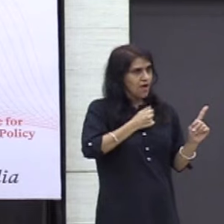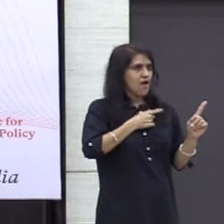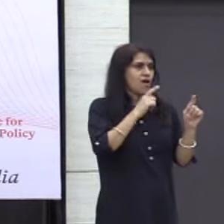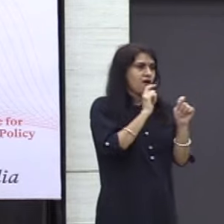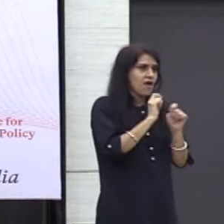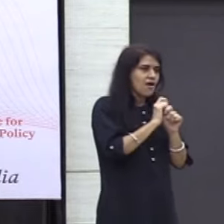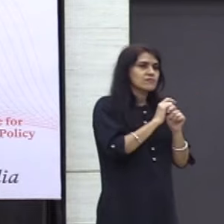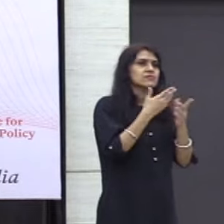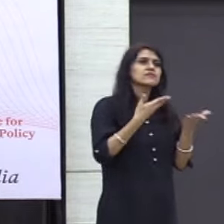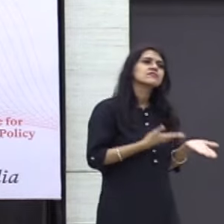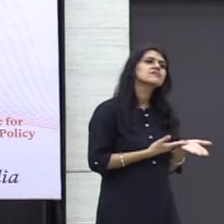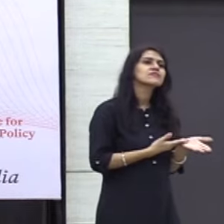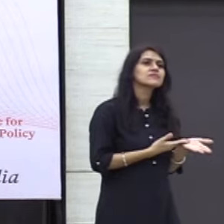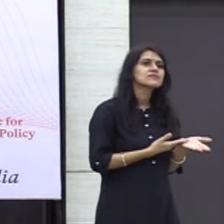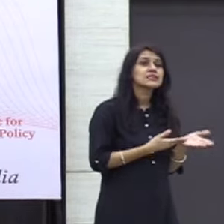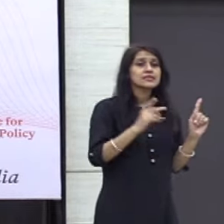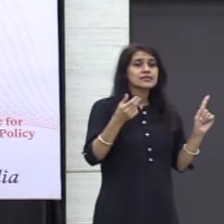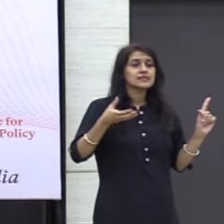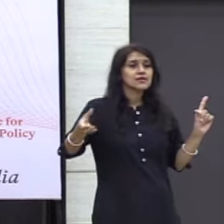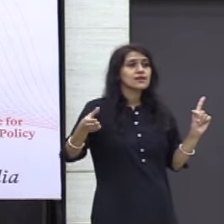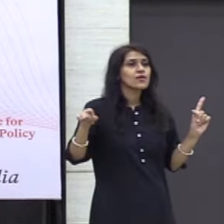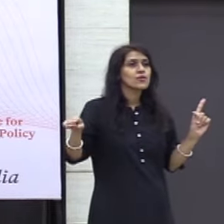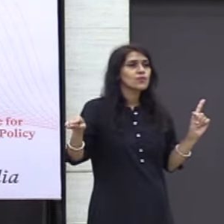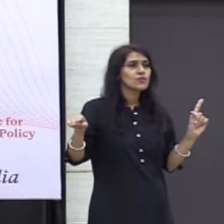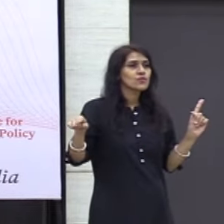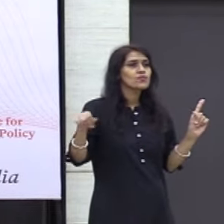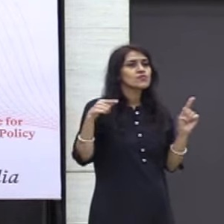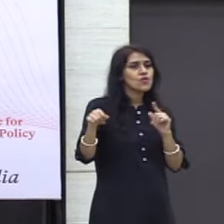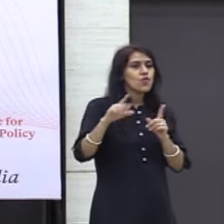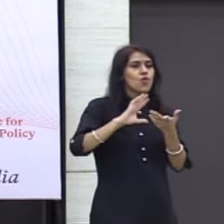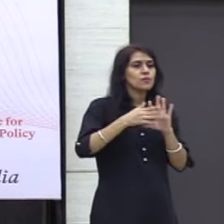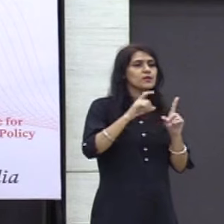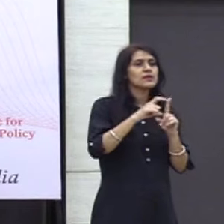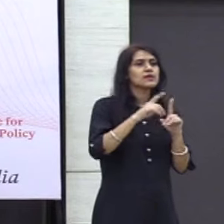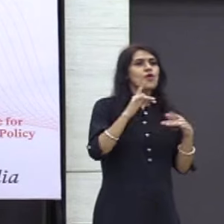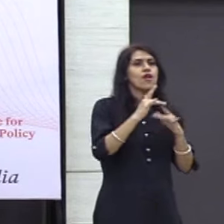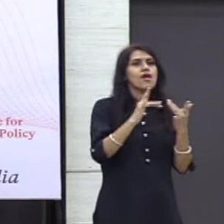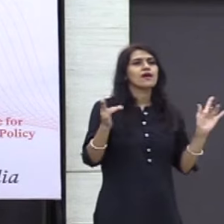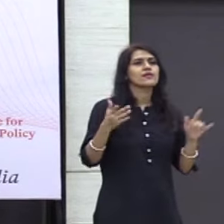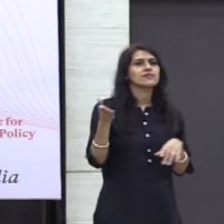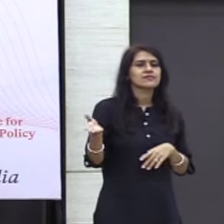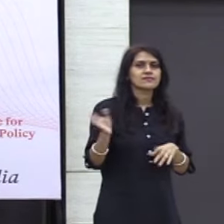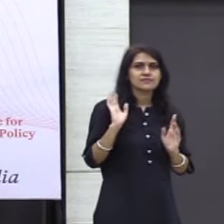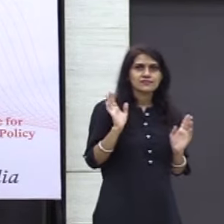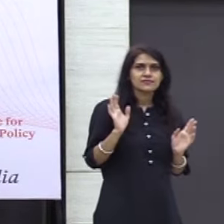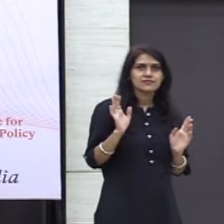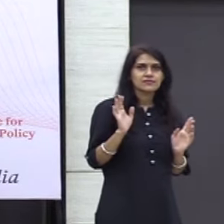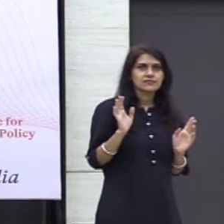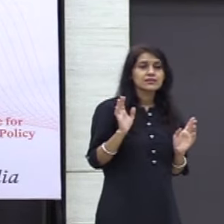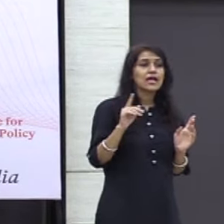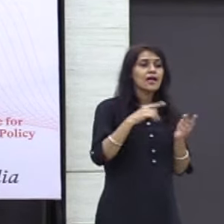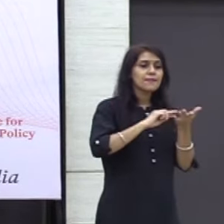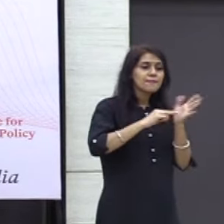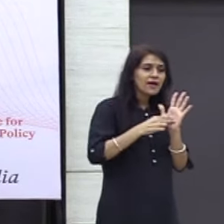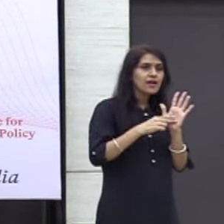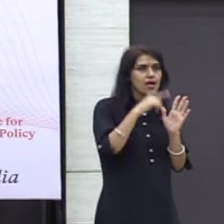so that that tainted money is legitimate money, then I have laundered